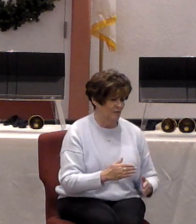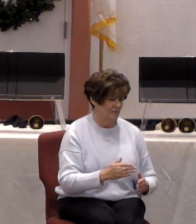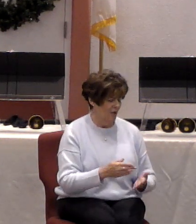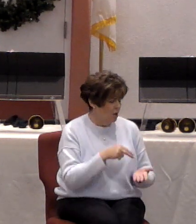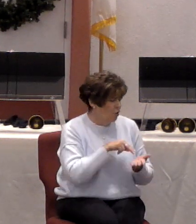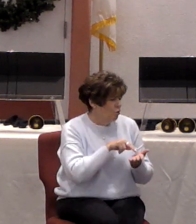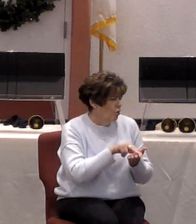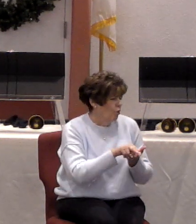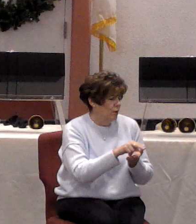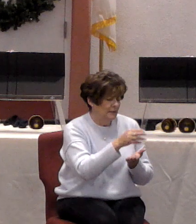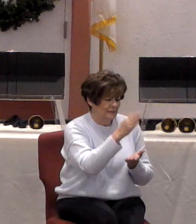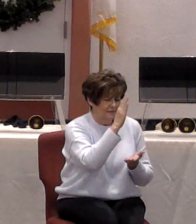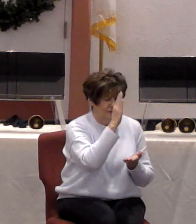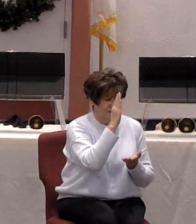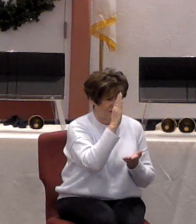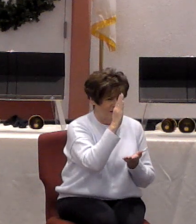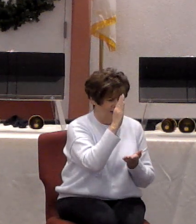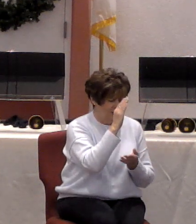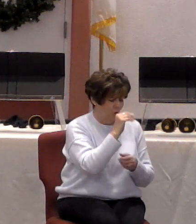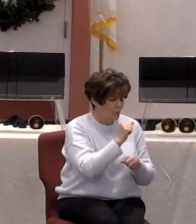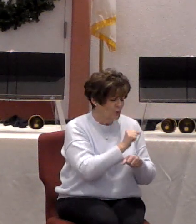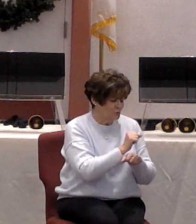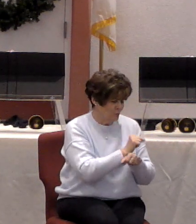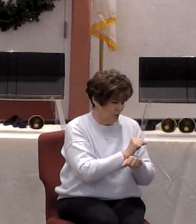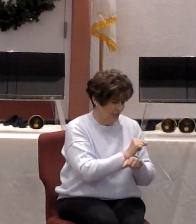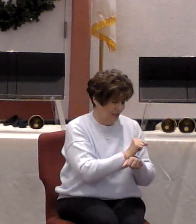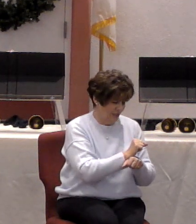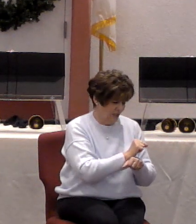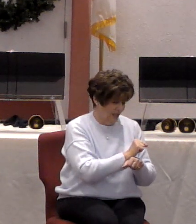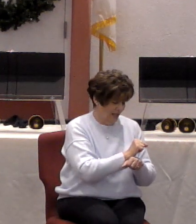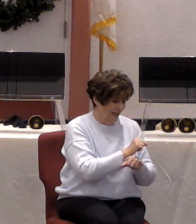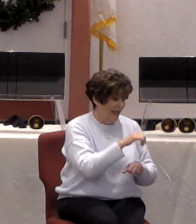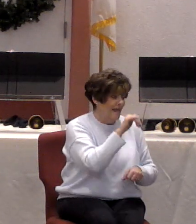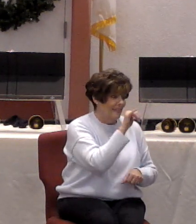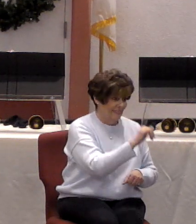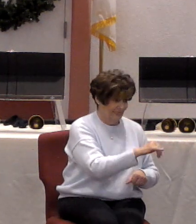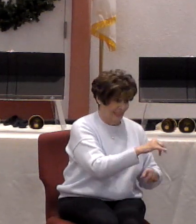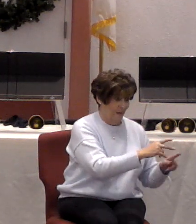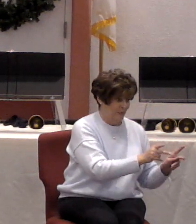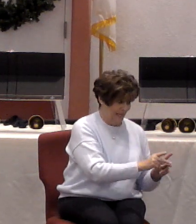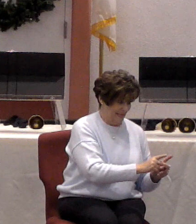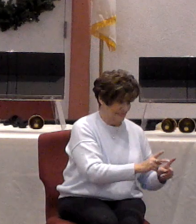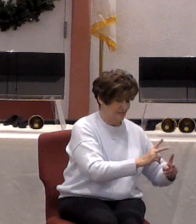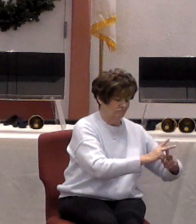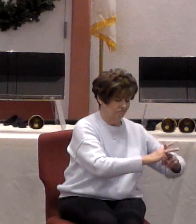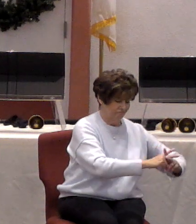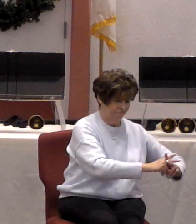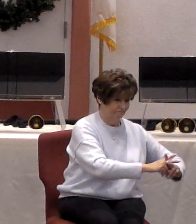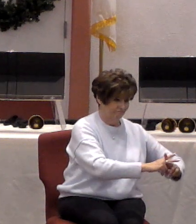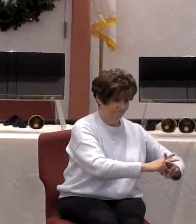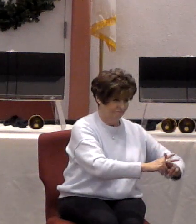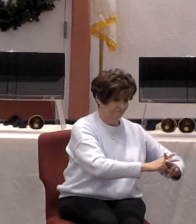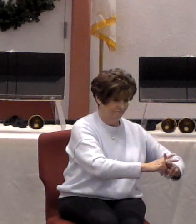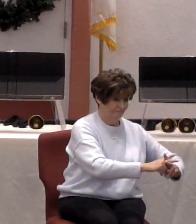holiness of God was at work in the unusual place. In the normal realm of